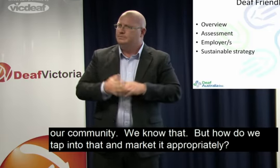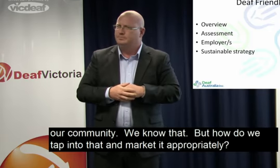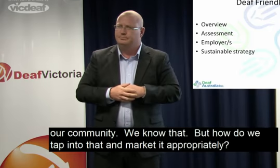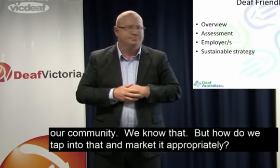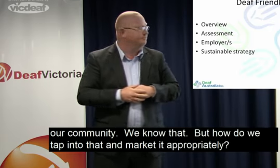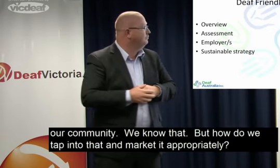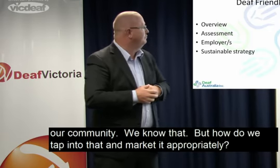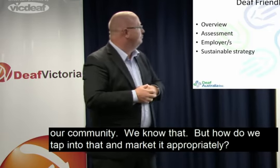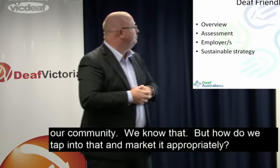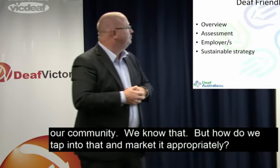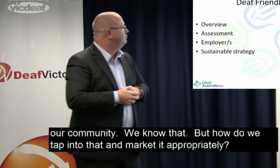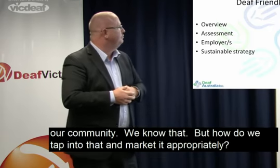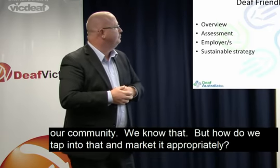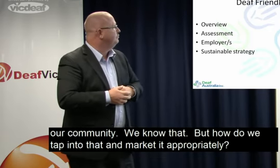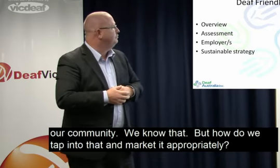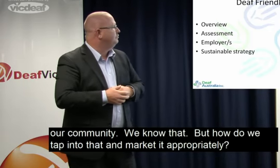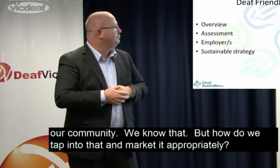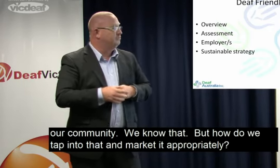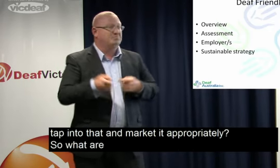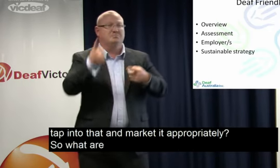So what are people's thoughts around this and how can we enhance it?